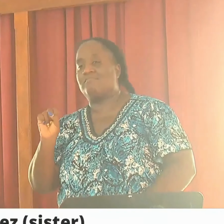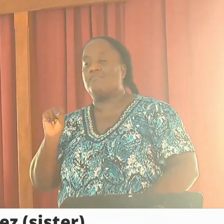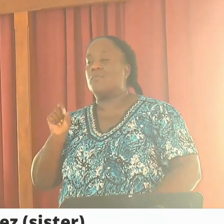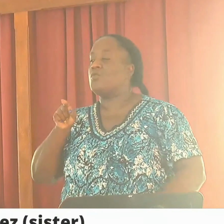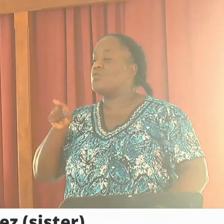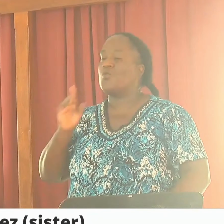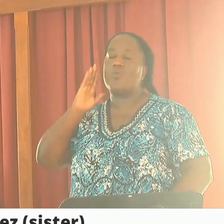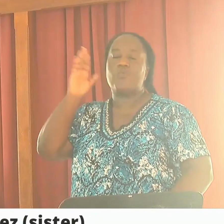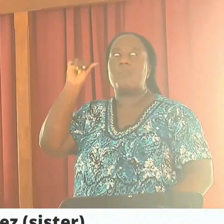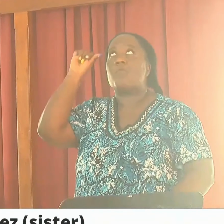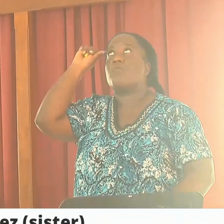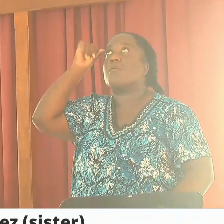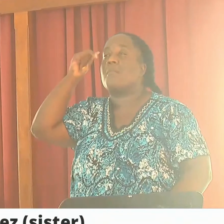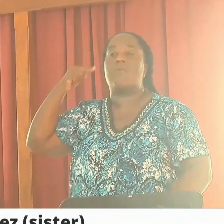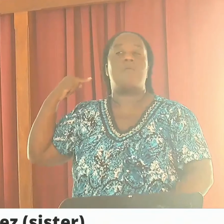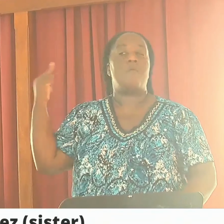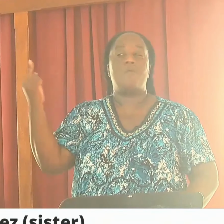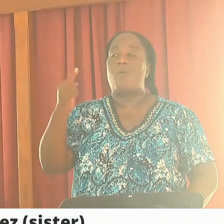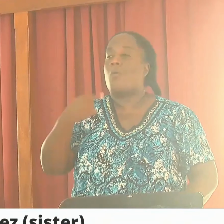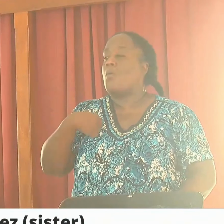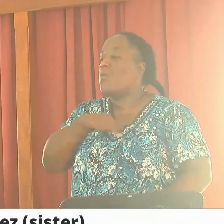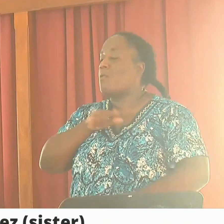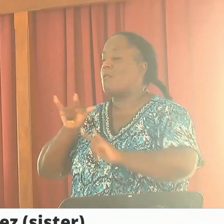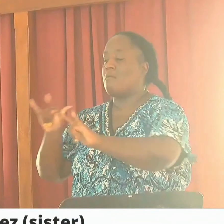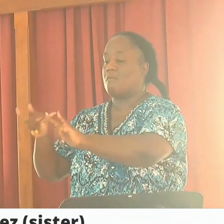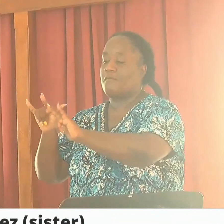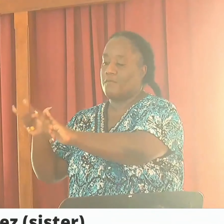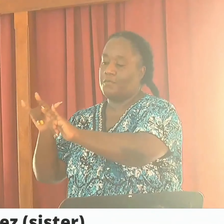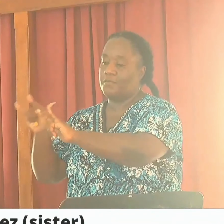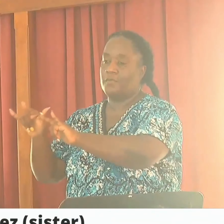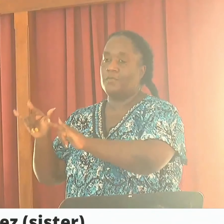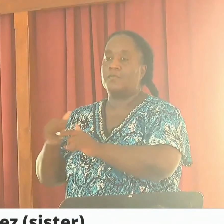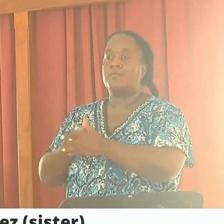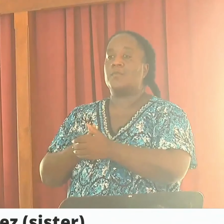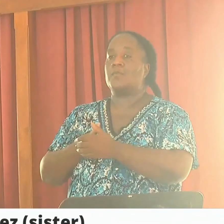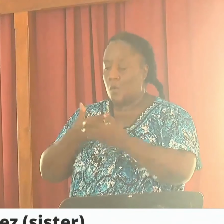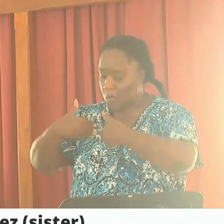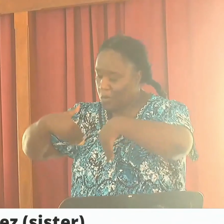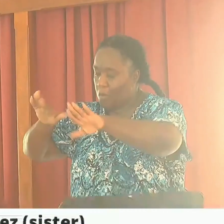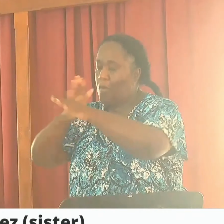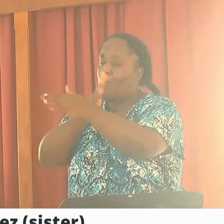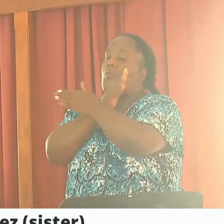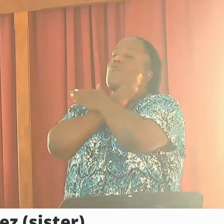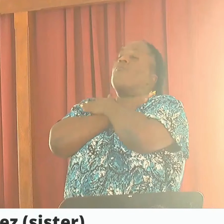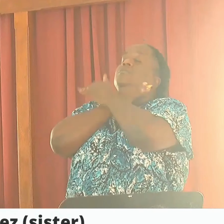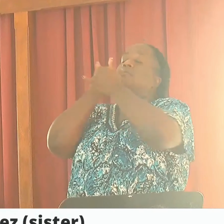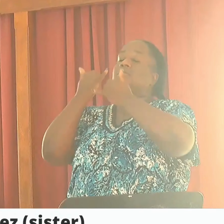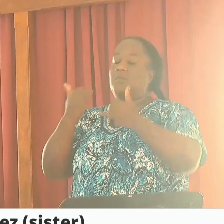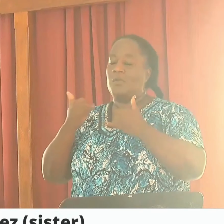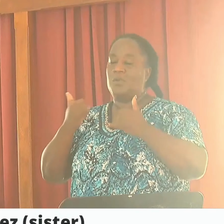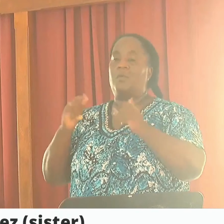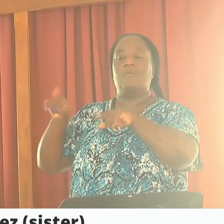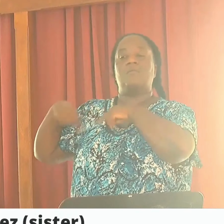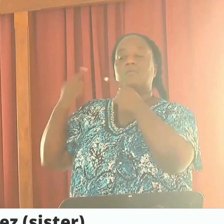be remembered always. We love you. Take your rest until we meet